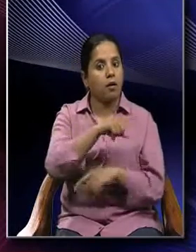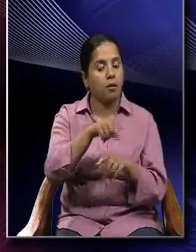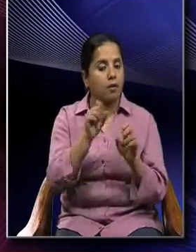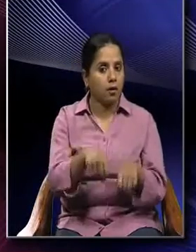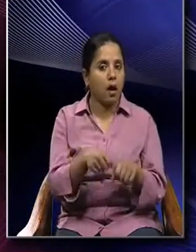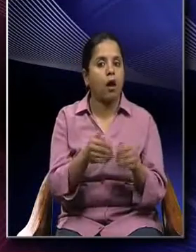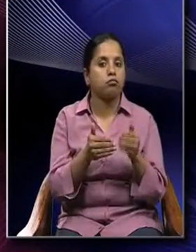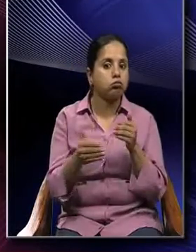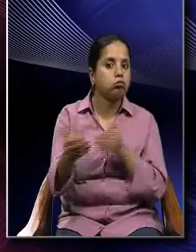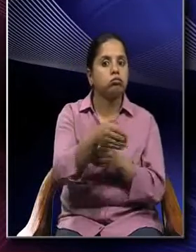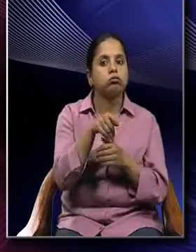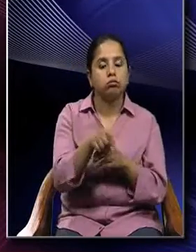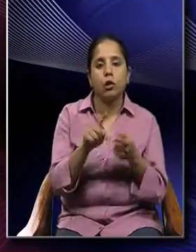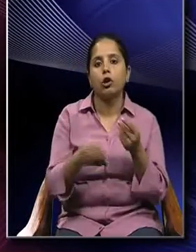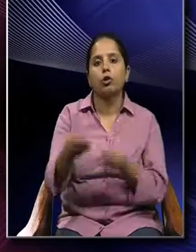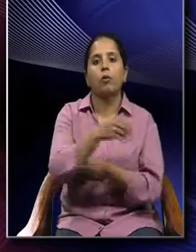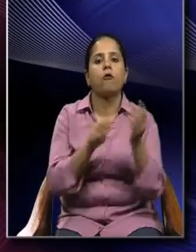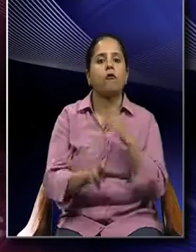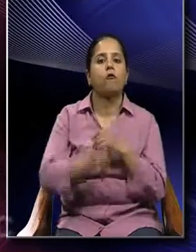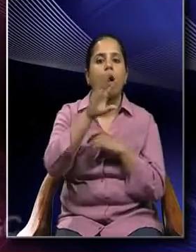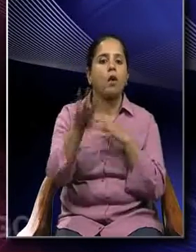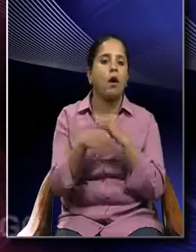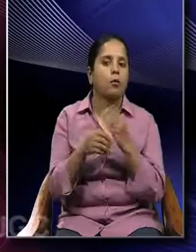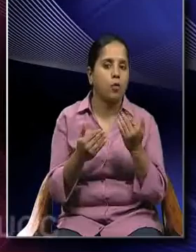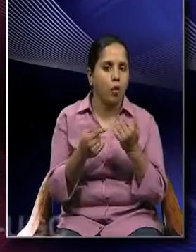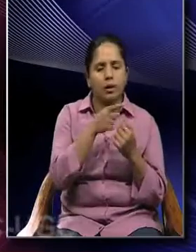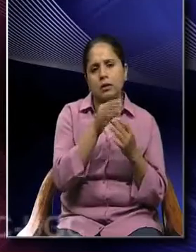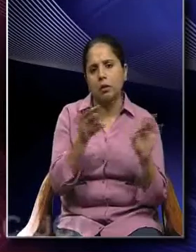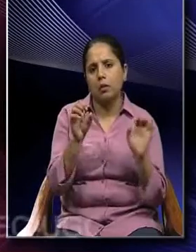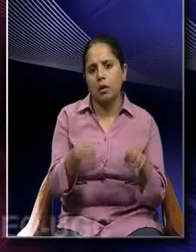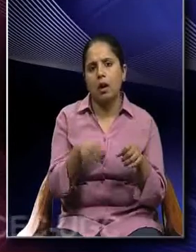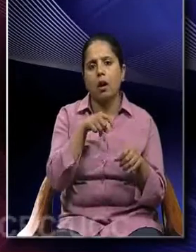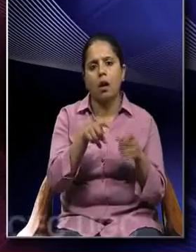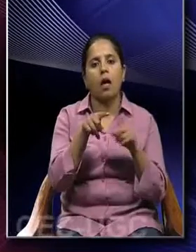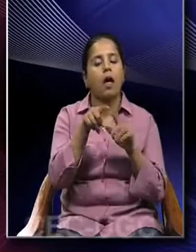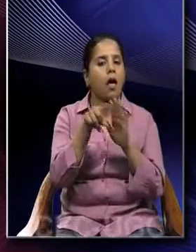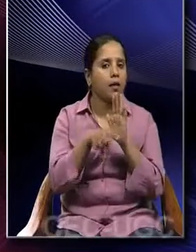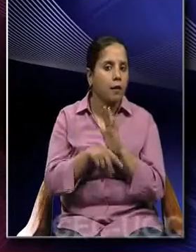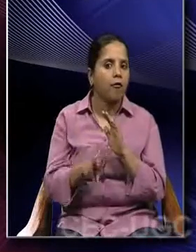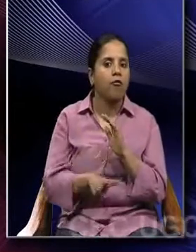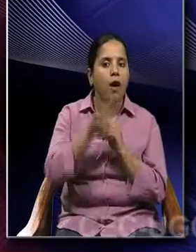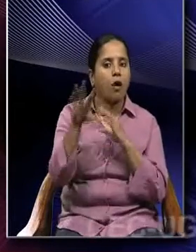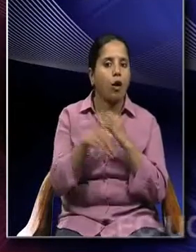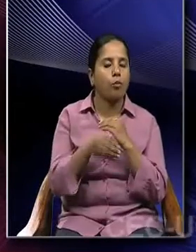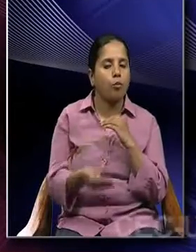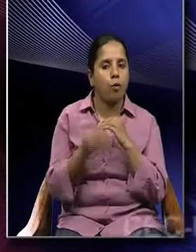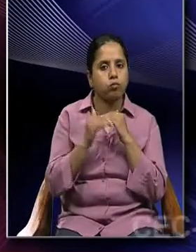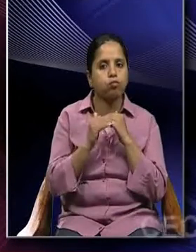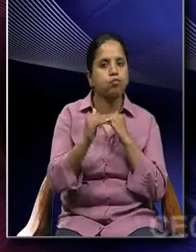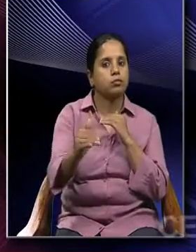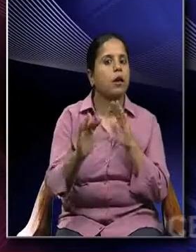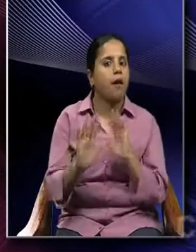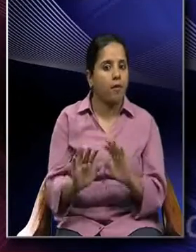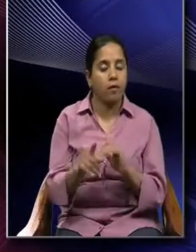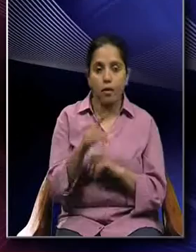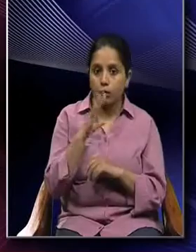go beyond the economic value addition, and they can simply talk about the ethical value addition, which is more sustainable. And